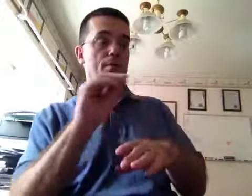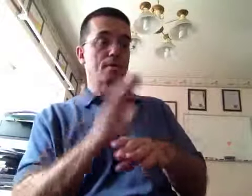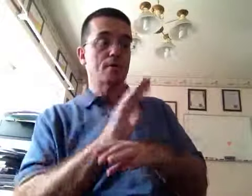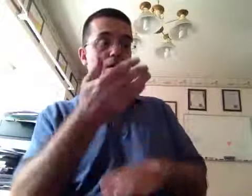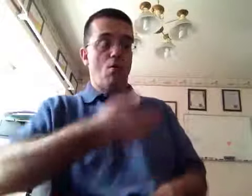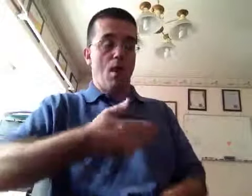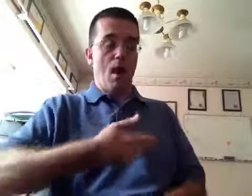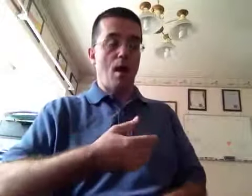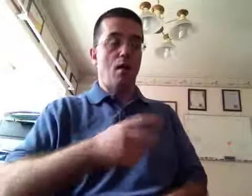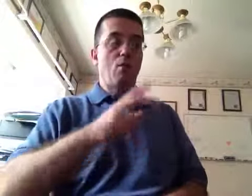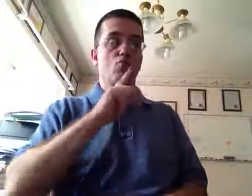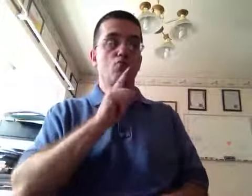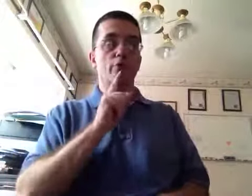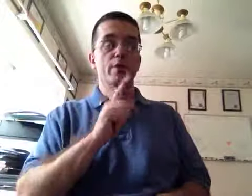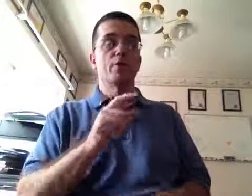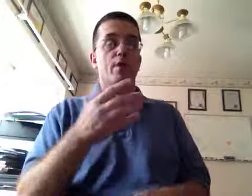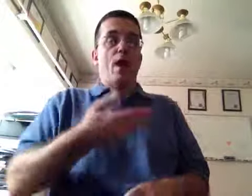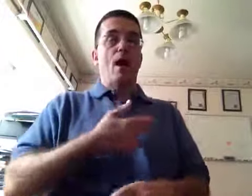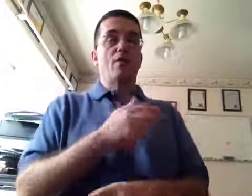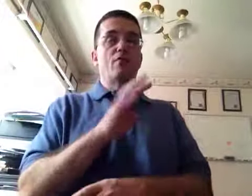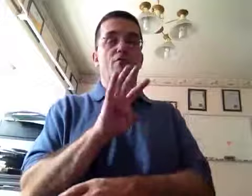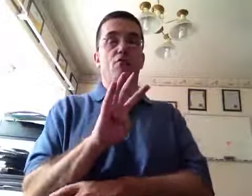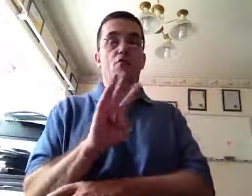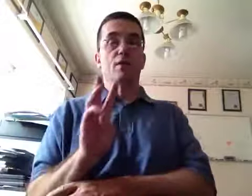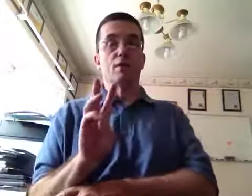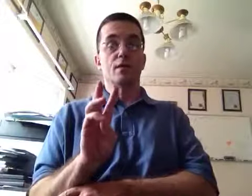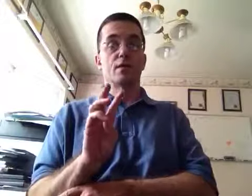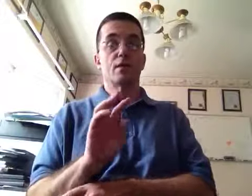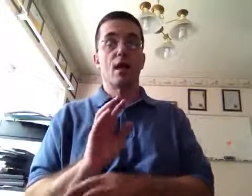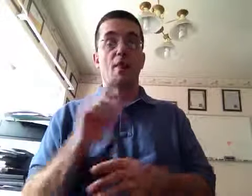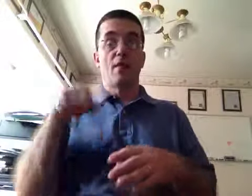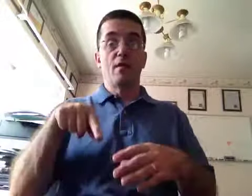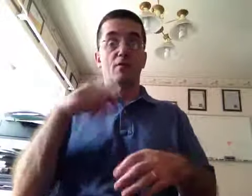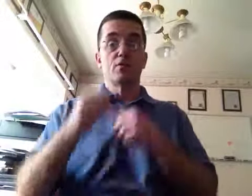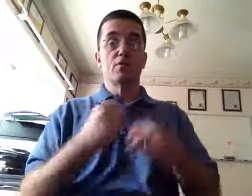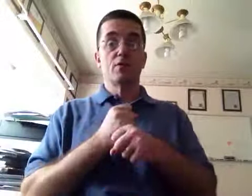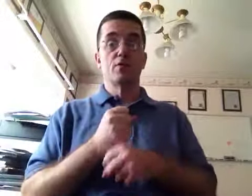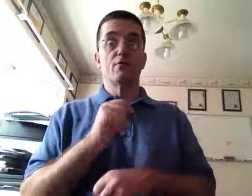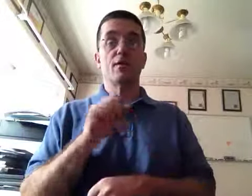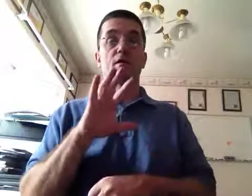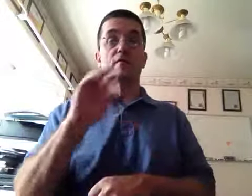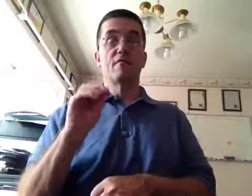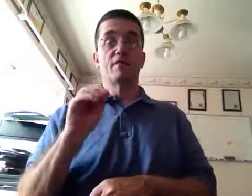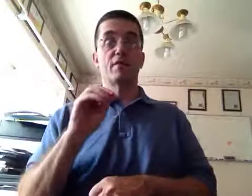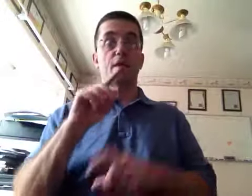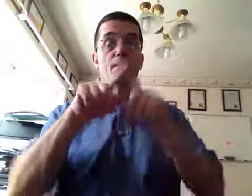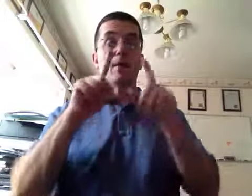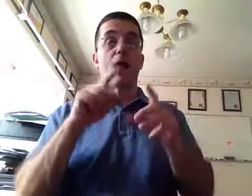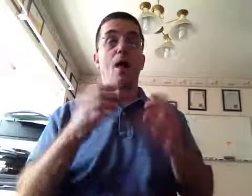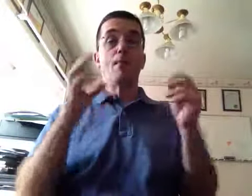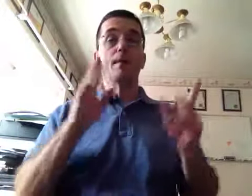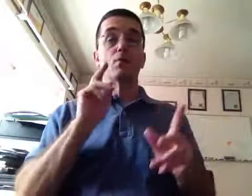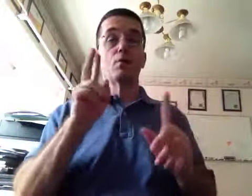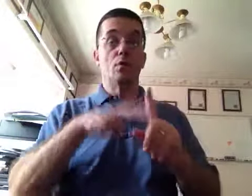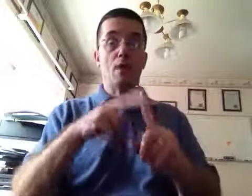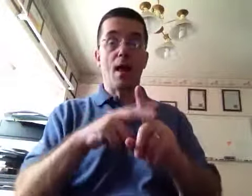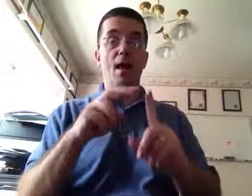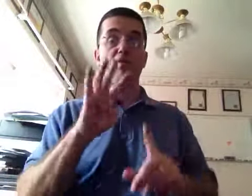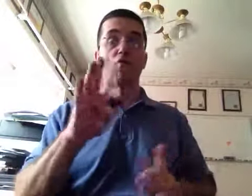hired 46 people. This year we'll hire over 50 people. But it'll be out of 4,000 applications. Percentage-wise, you have a